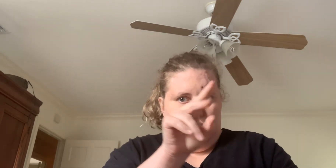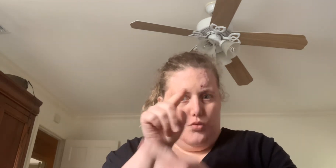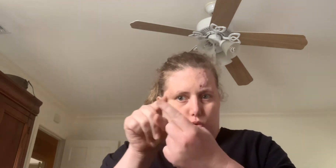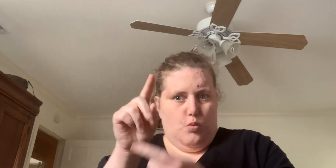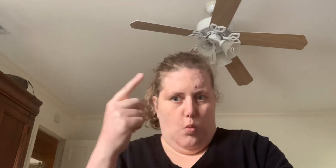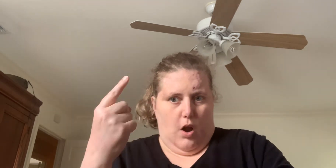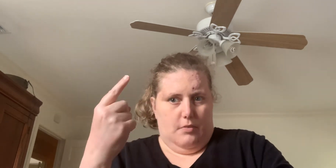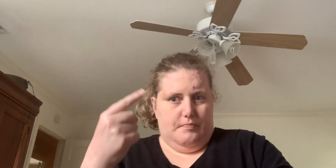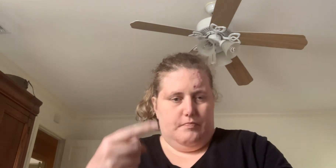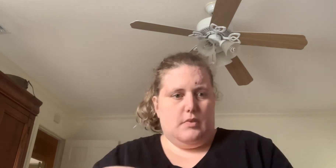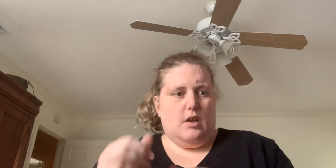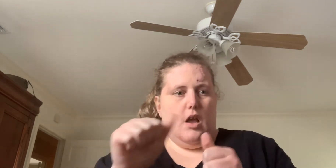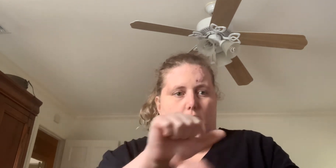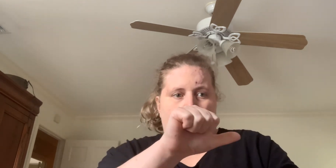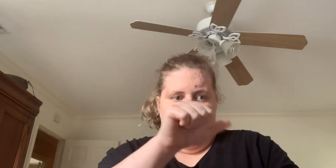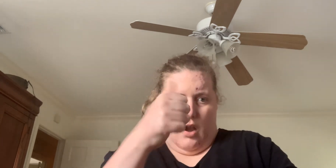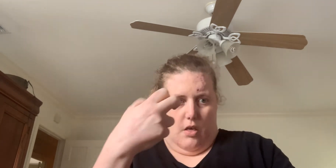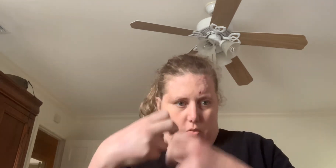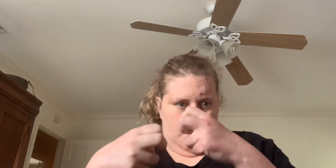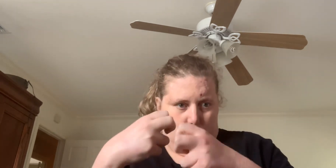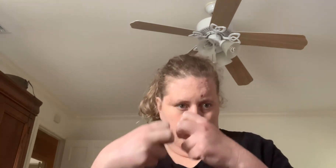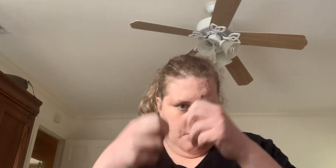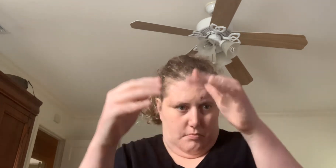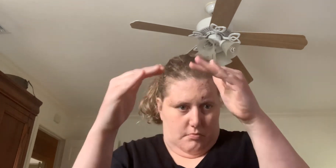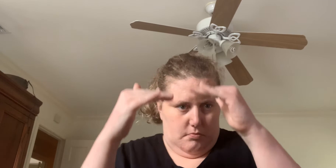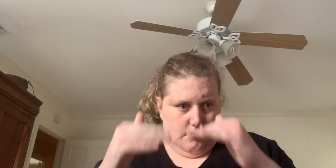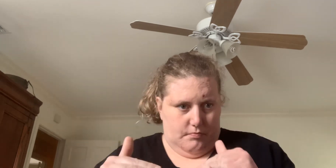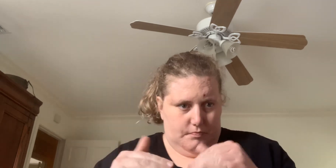Look at another problem concerning this as well.